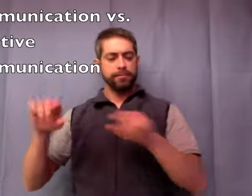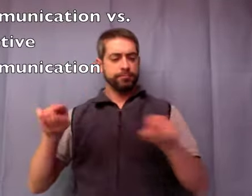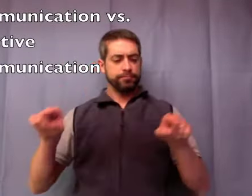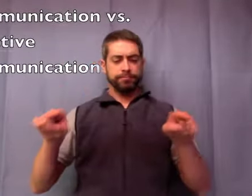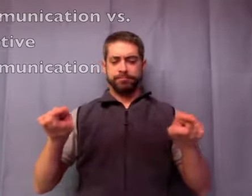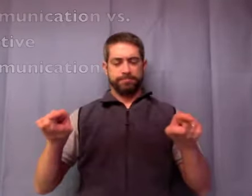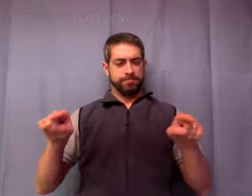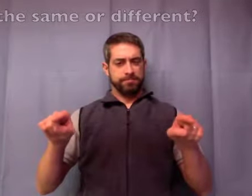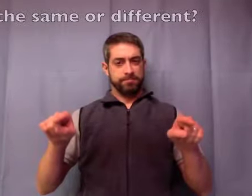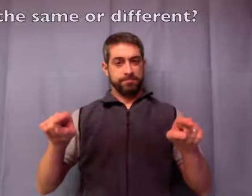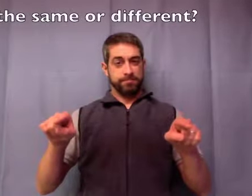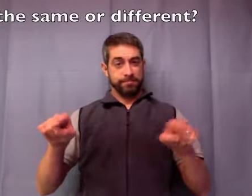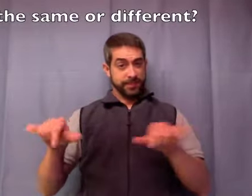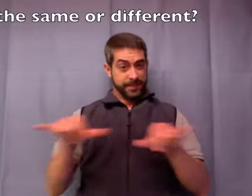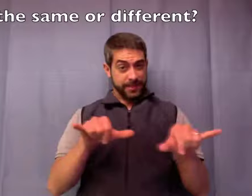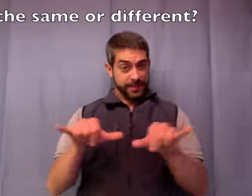Does it make a difference?